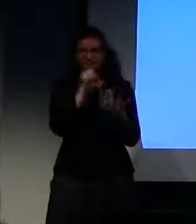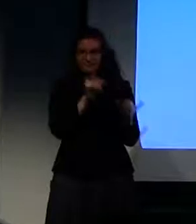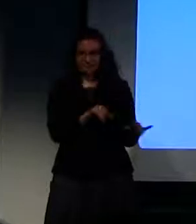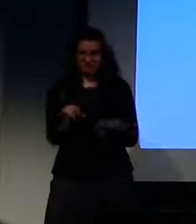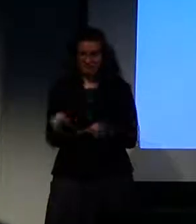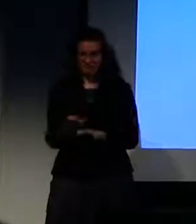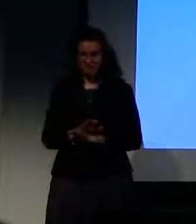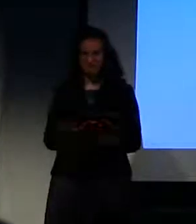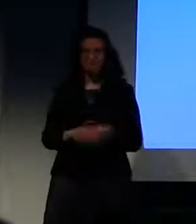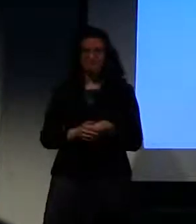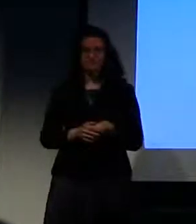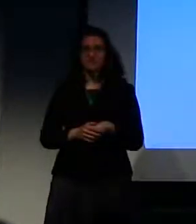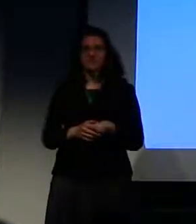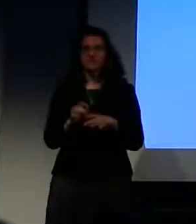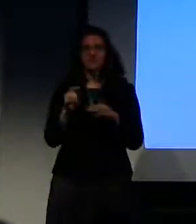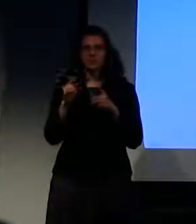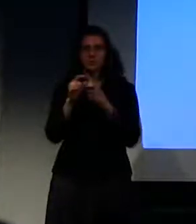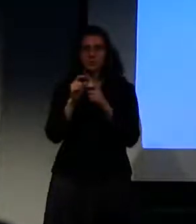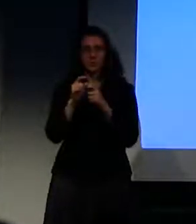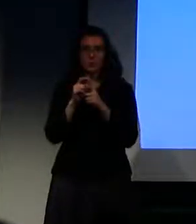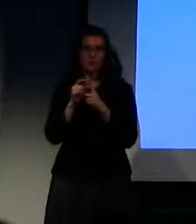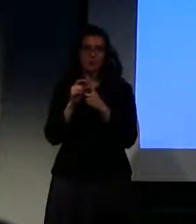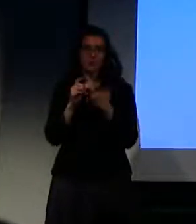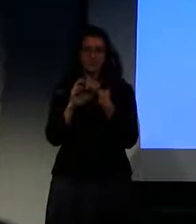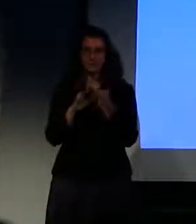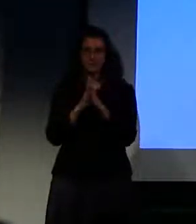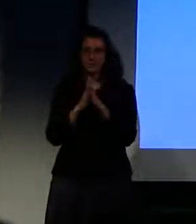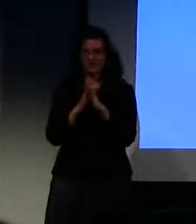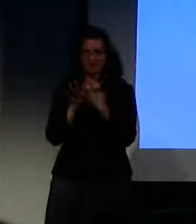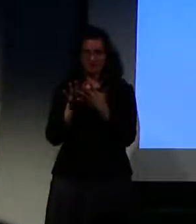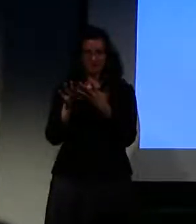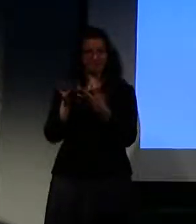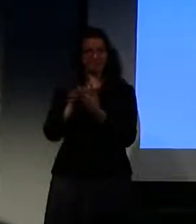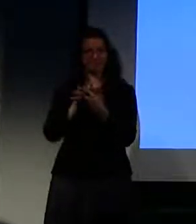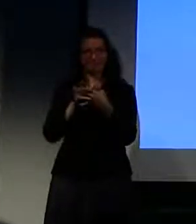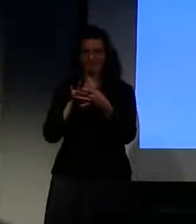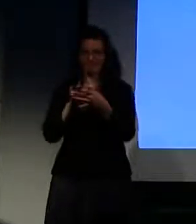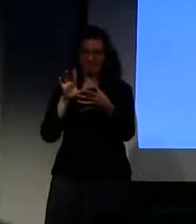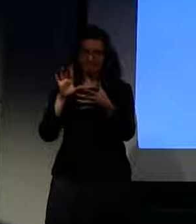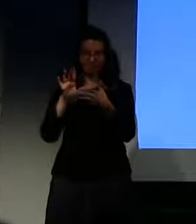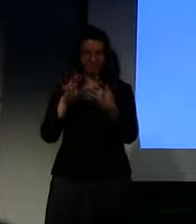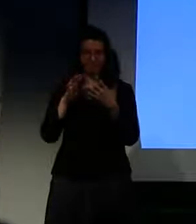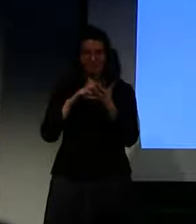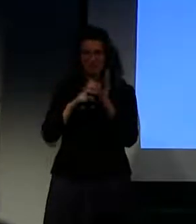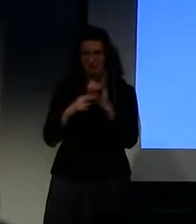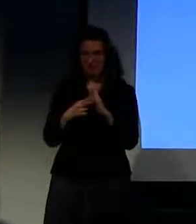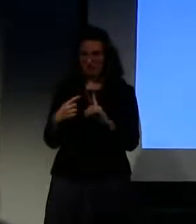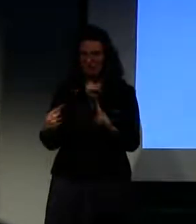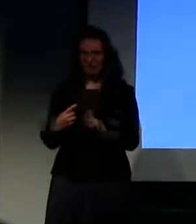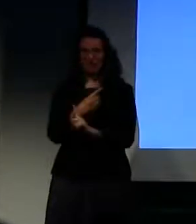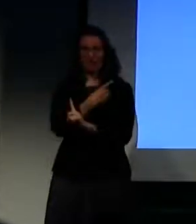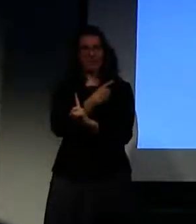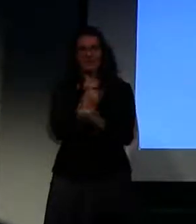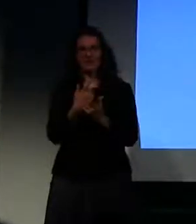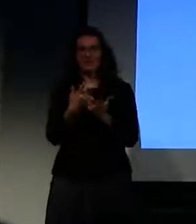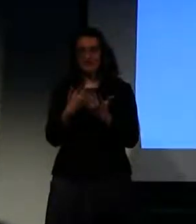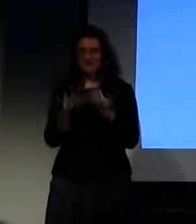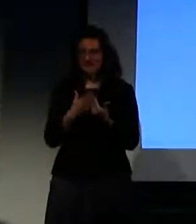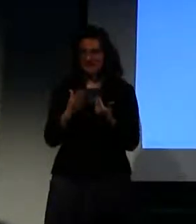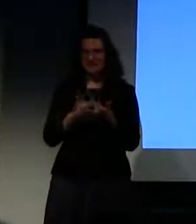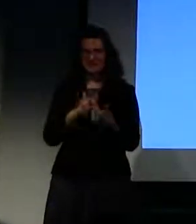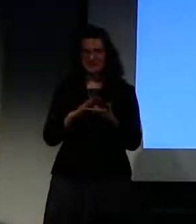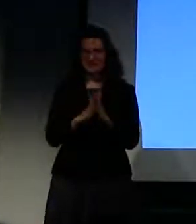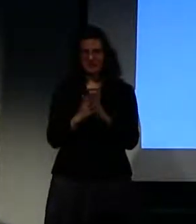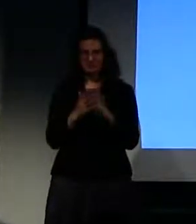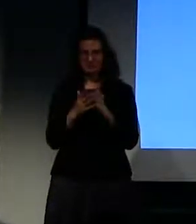Words were very loosely associated. They didn't mean what they were supposed to mean. It was easy to get lost